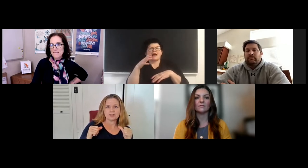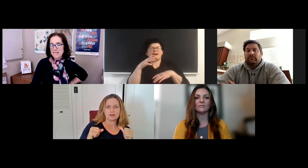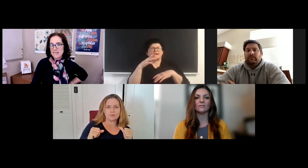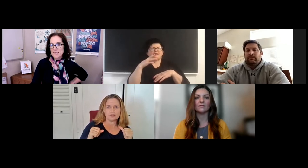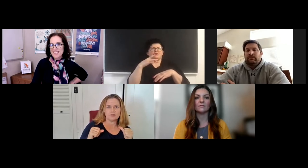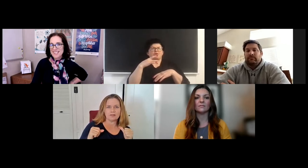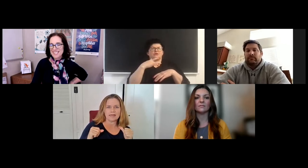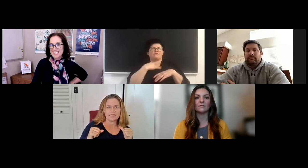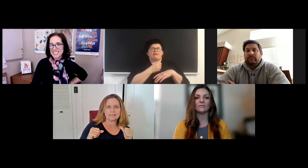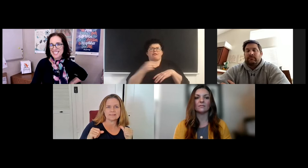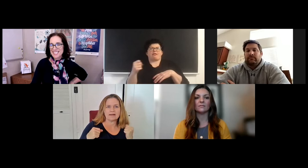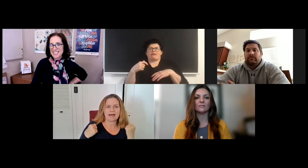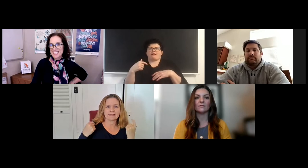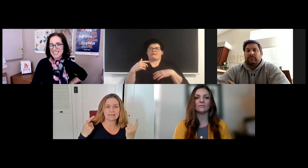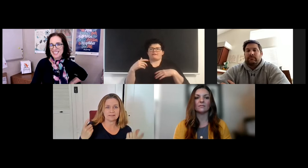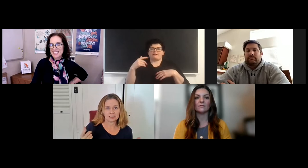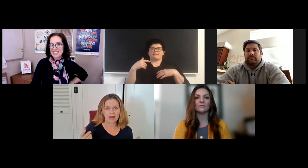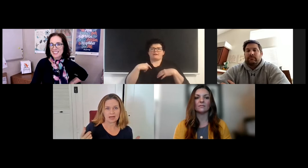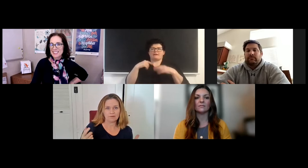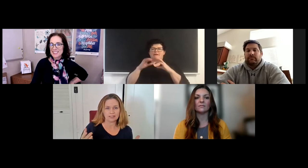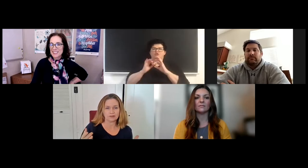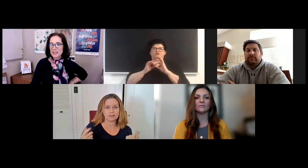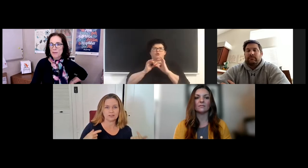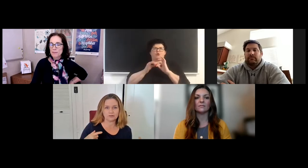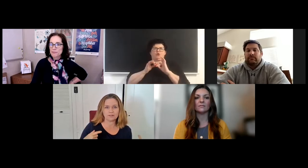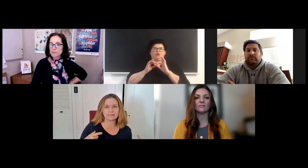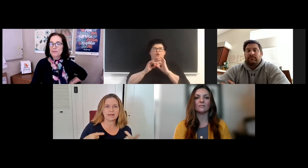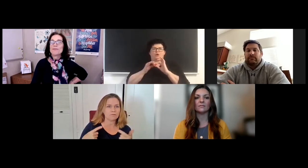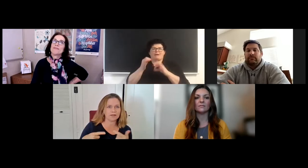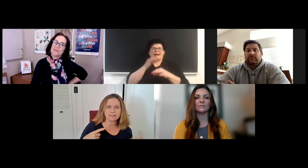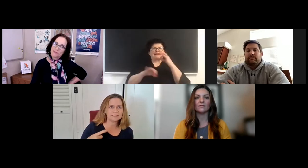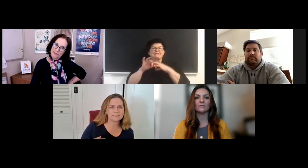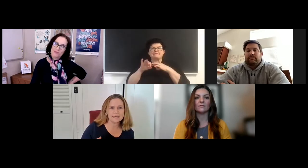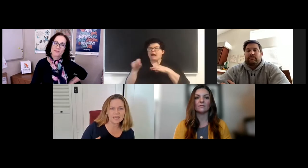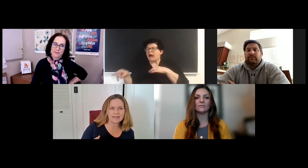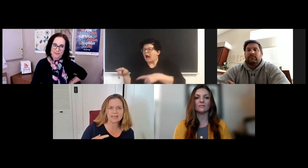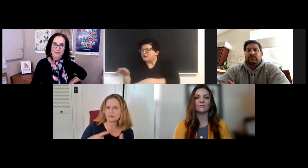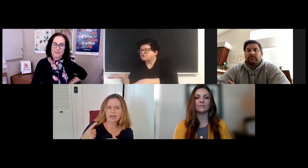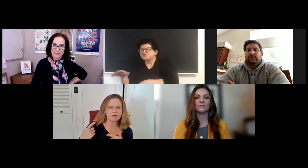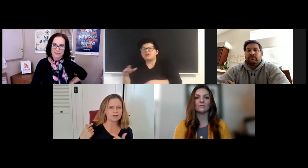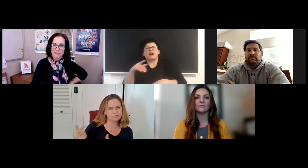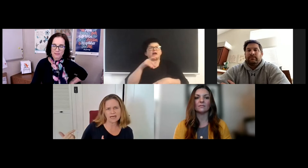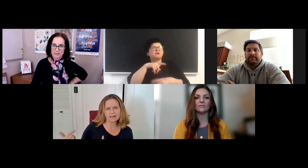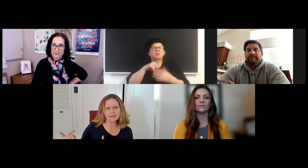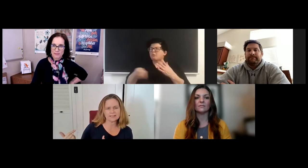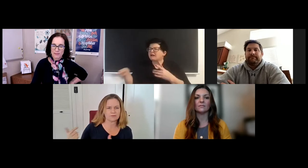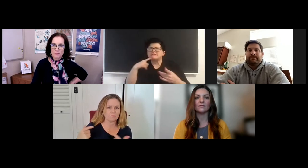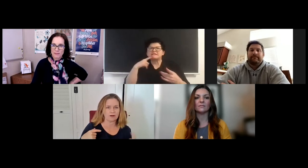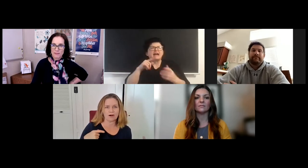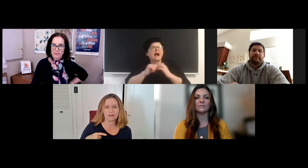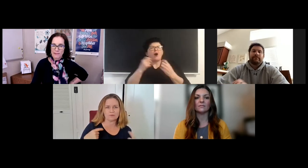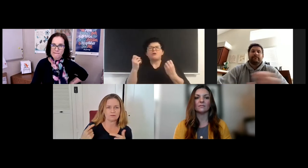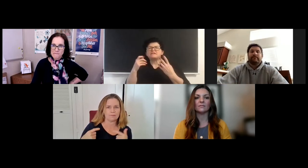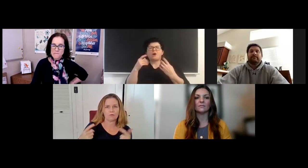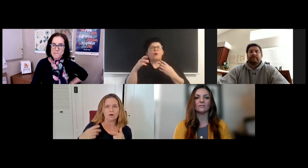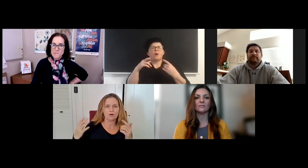of interpreter a lot. And instead of asking the child, they turn to you and say, what did he say? Can you, how do you sign this? Or they want to